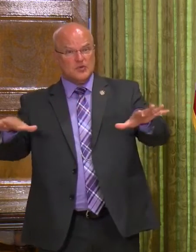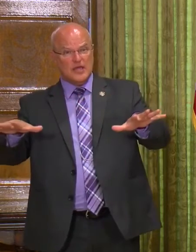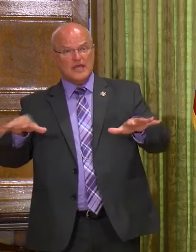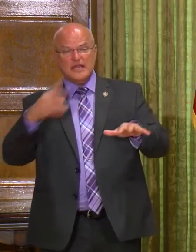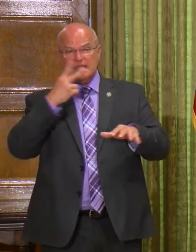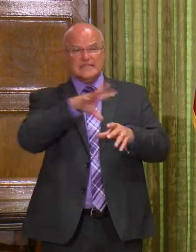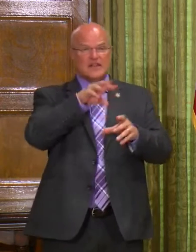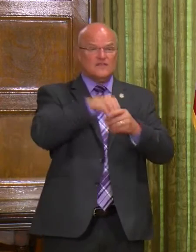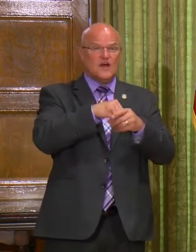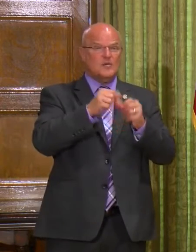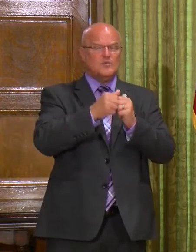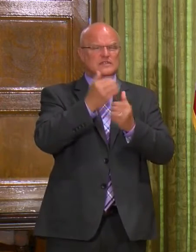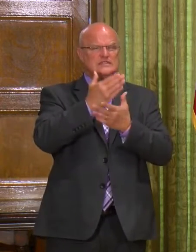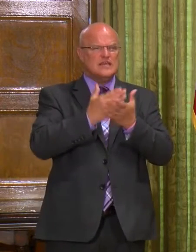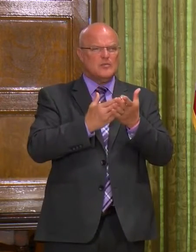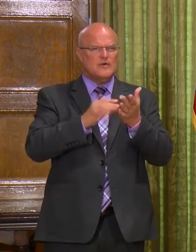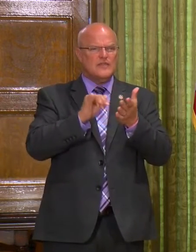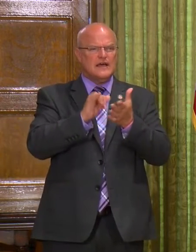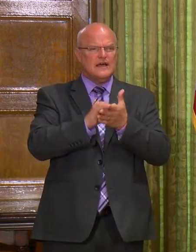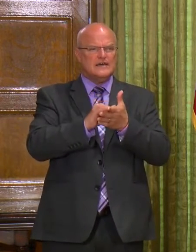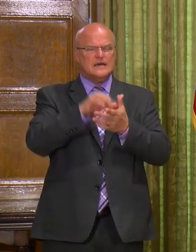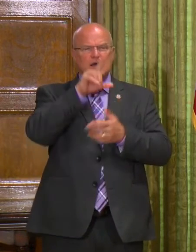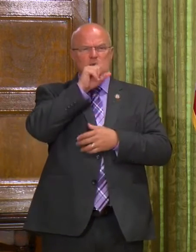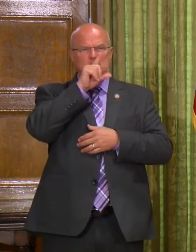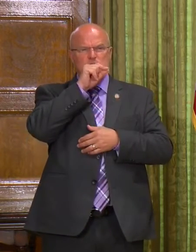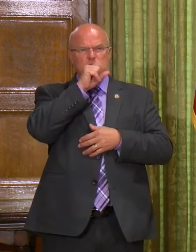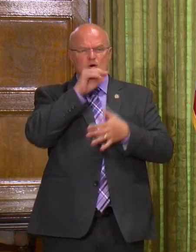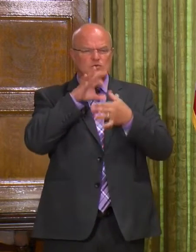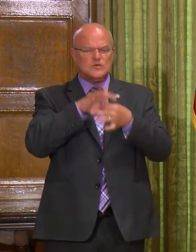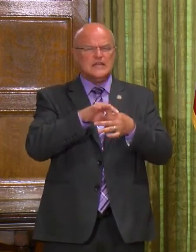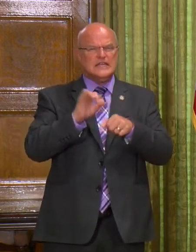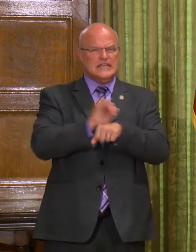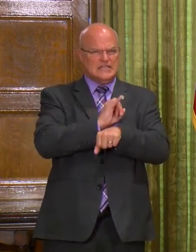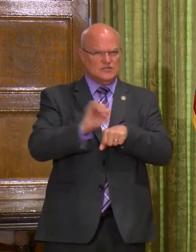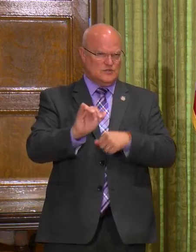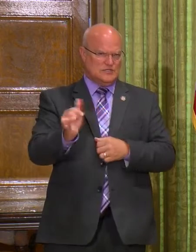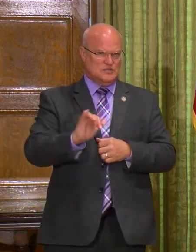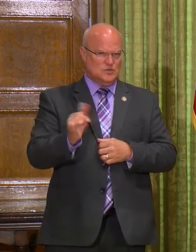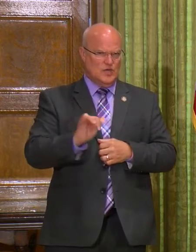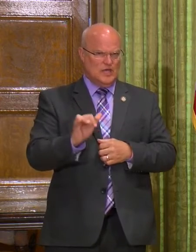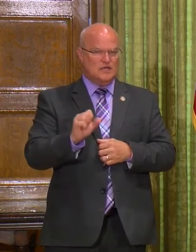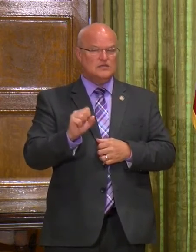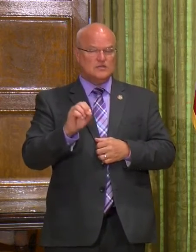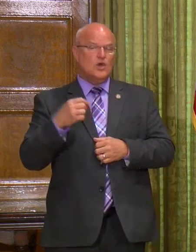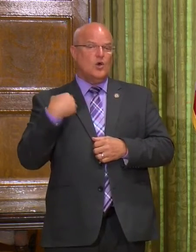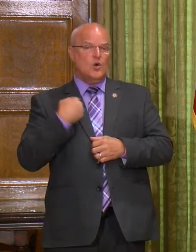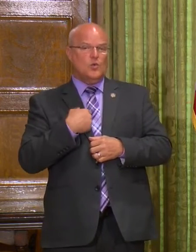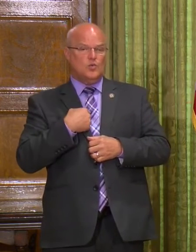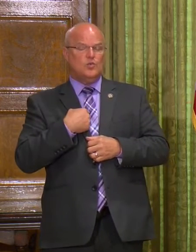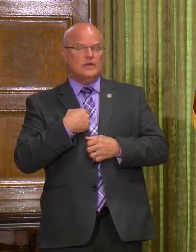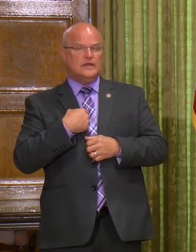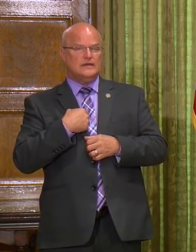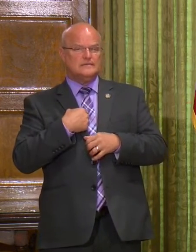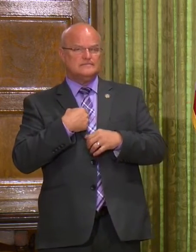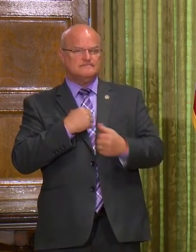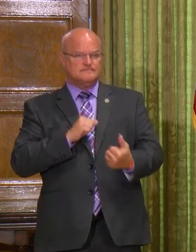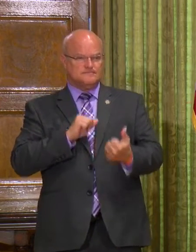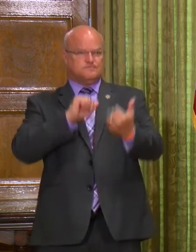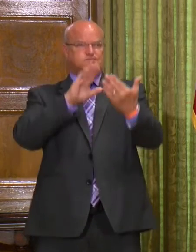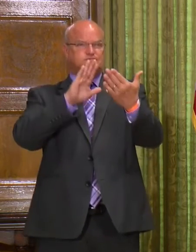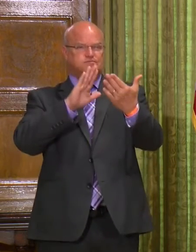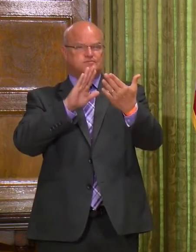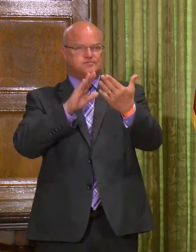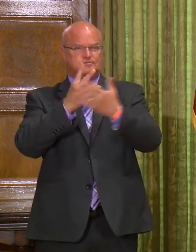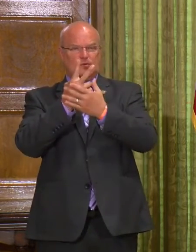we're seeing involvement in some of the poultry-related industries as well. So we're attacking this, both